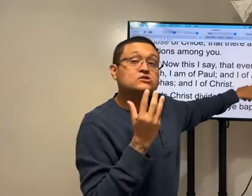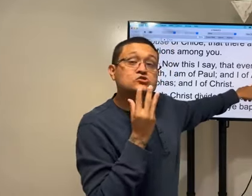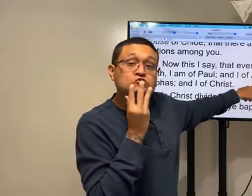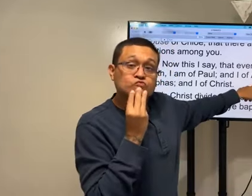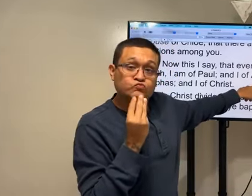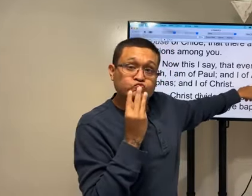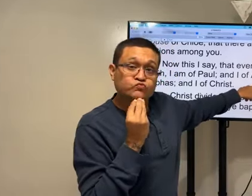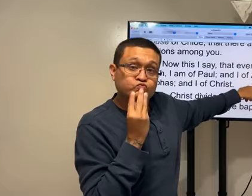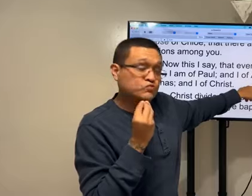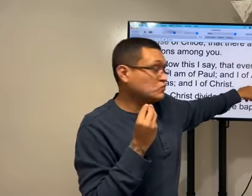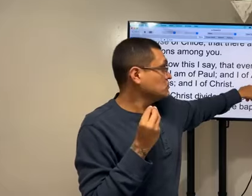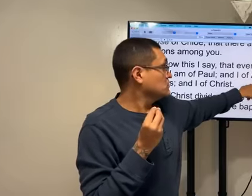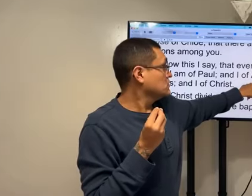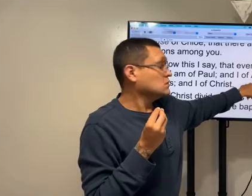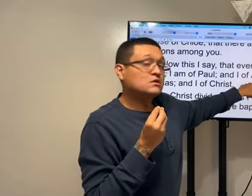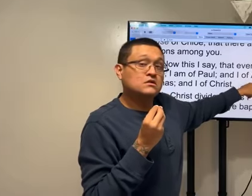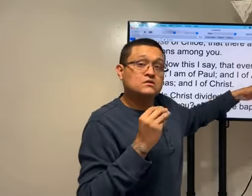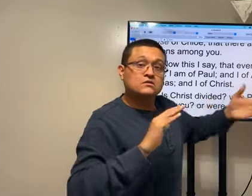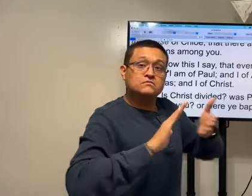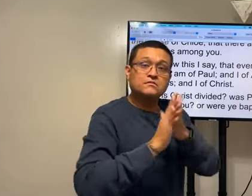Acts, I believe, Jewish.